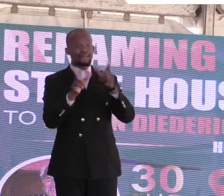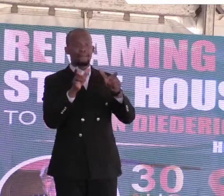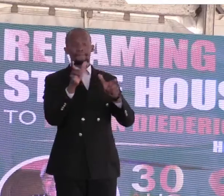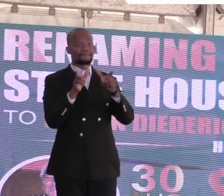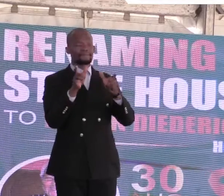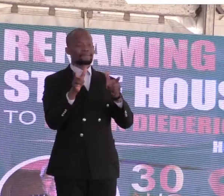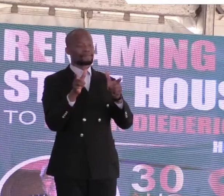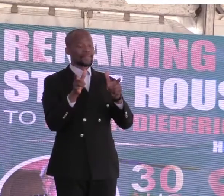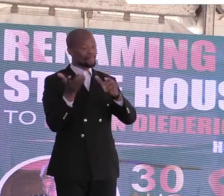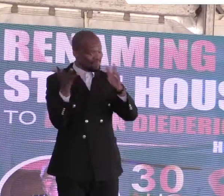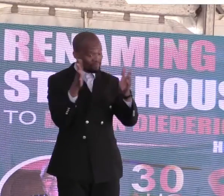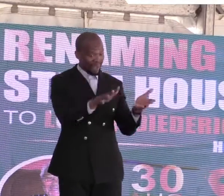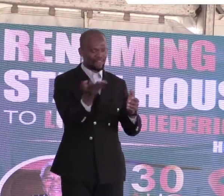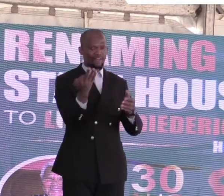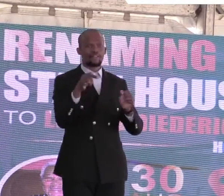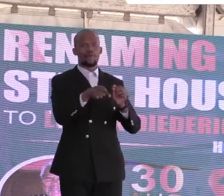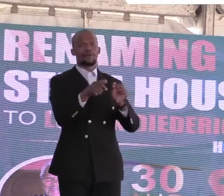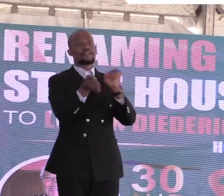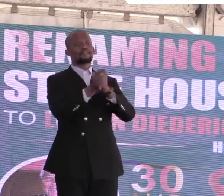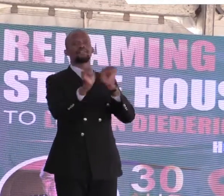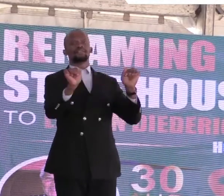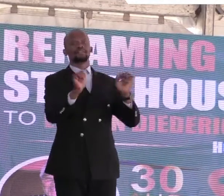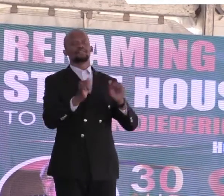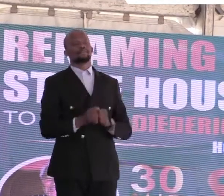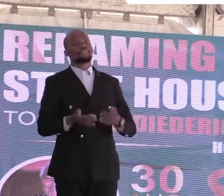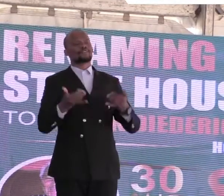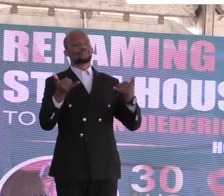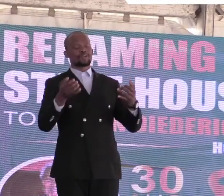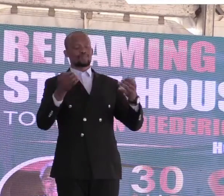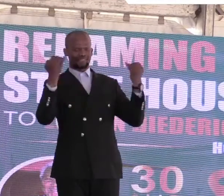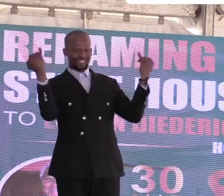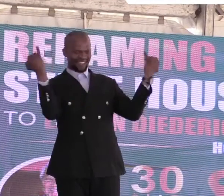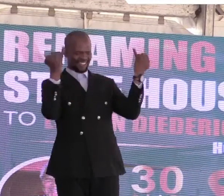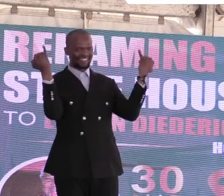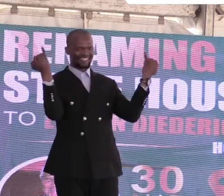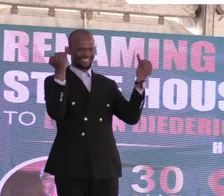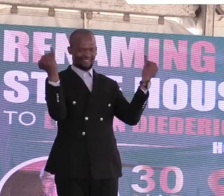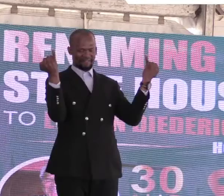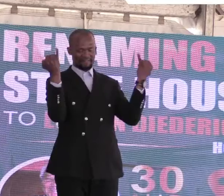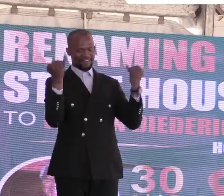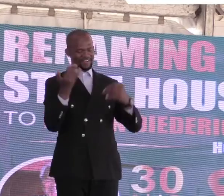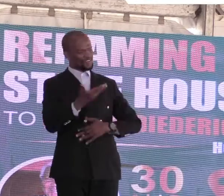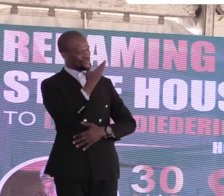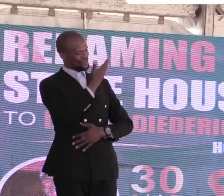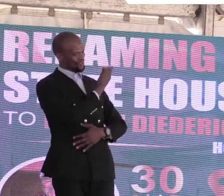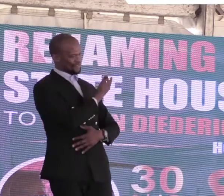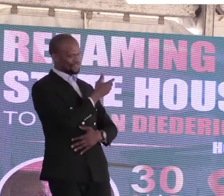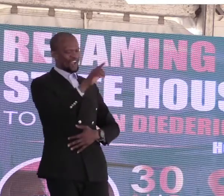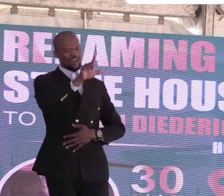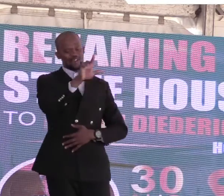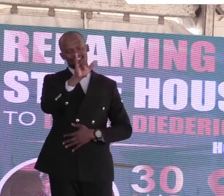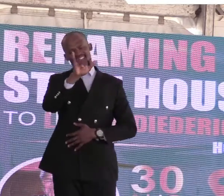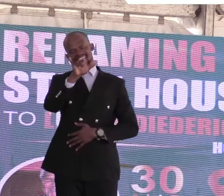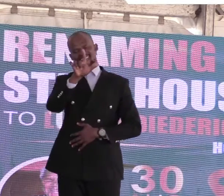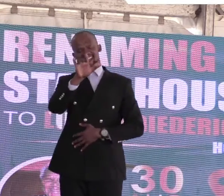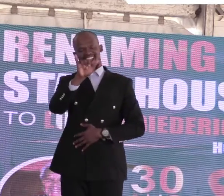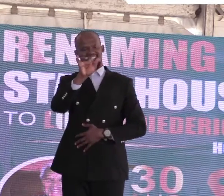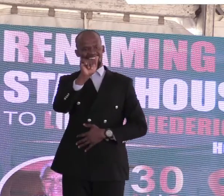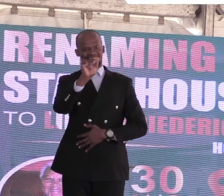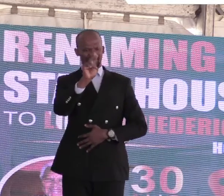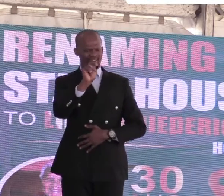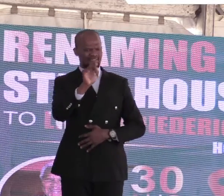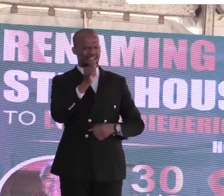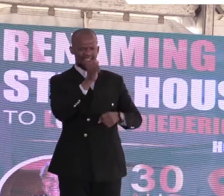the heavy price. Today we are celebrating the daughter of the soil, a gallant fighter who